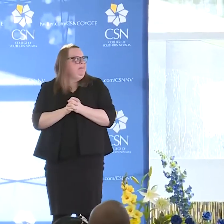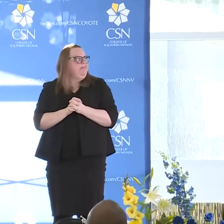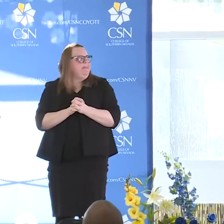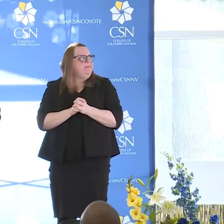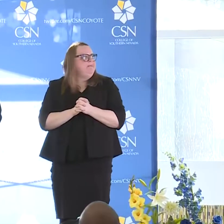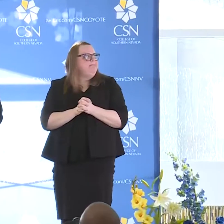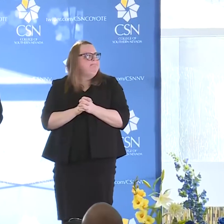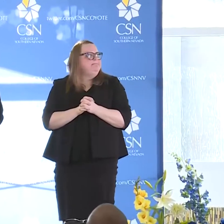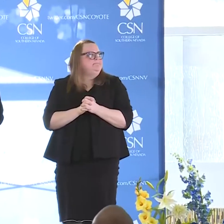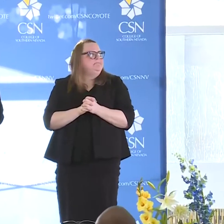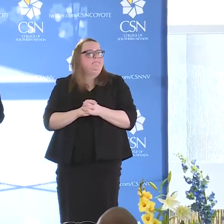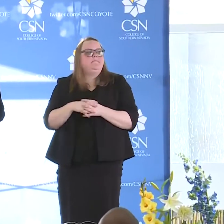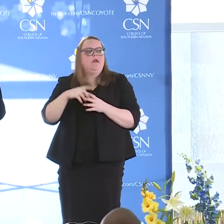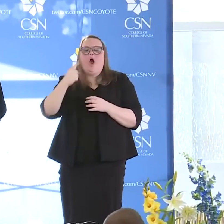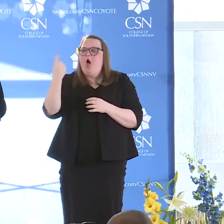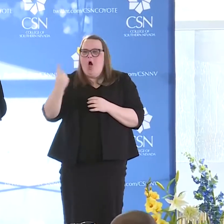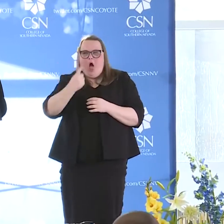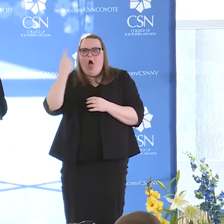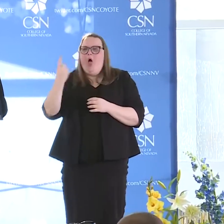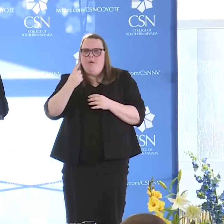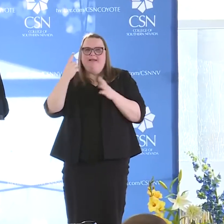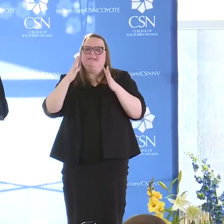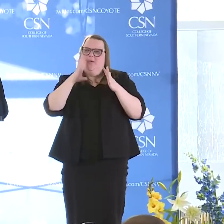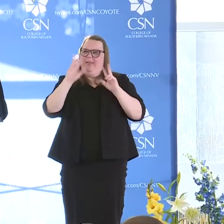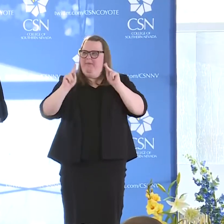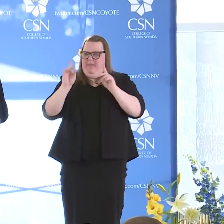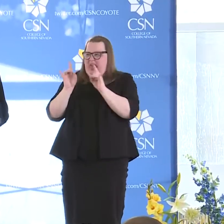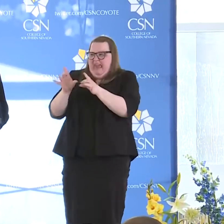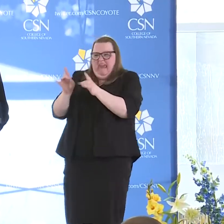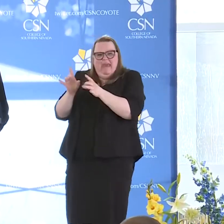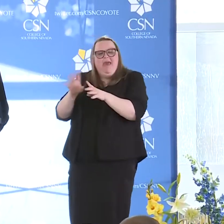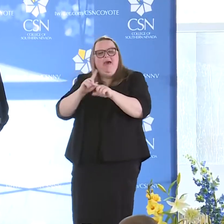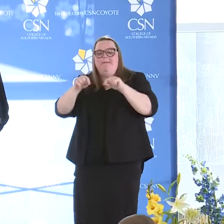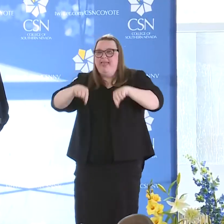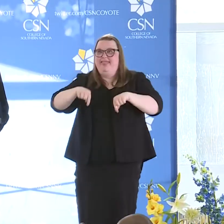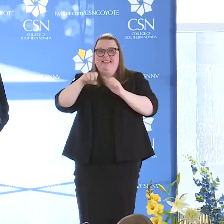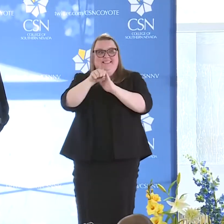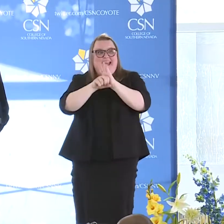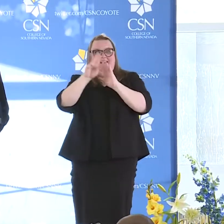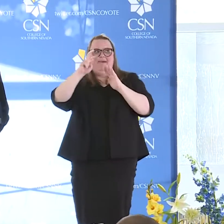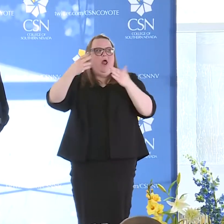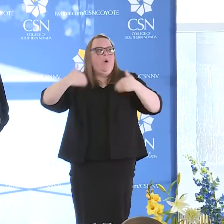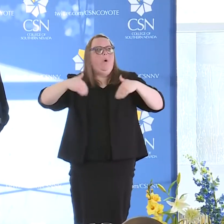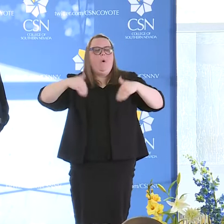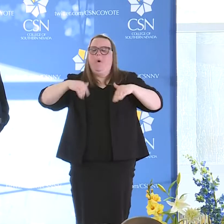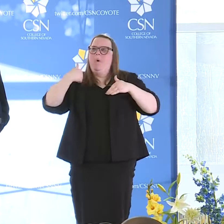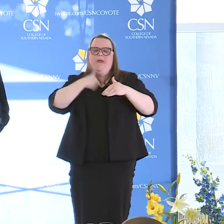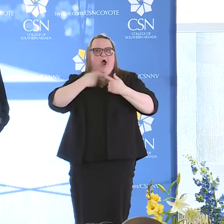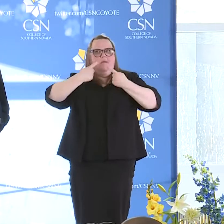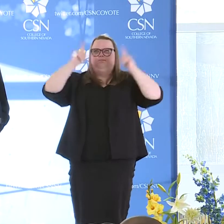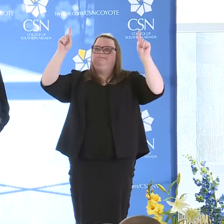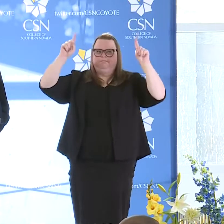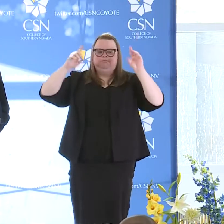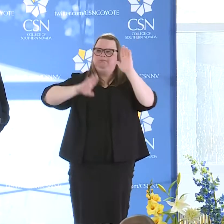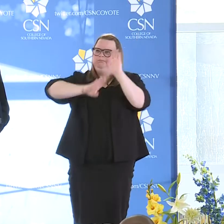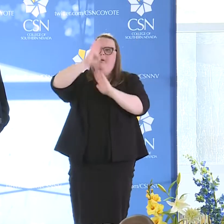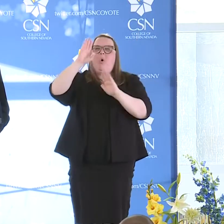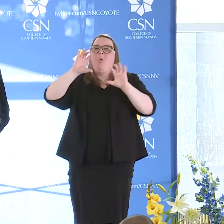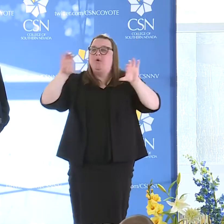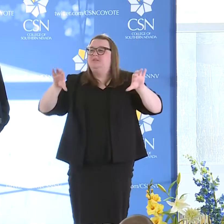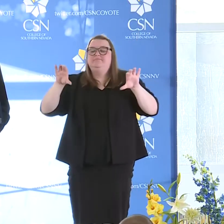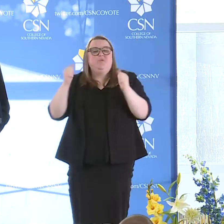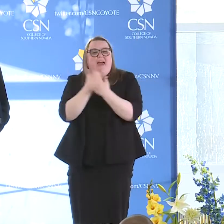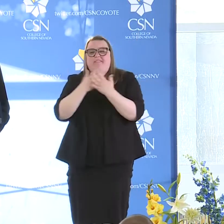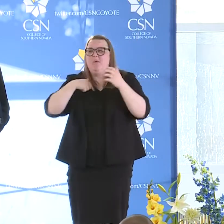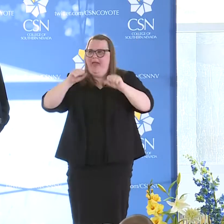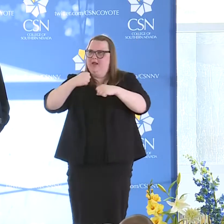There's always going to be haters, but no state is more resilient than the state of Nevada. And we're going to do everything we can to make sure that we vaccinate every